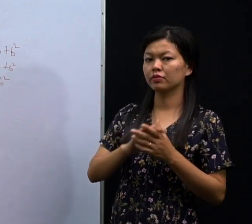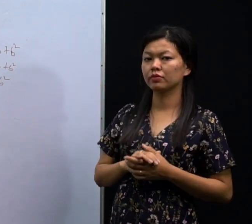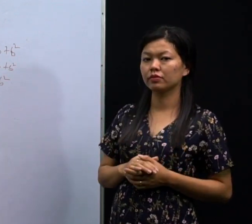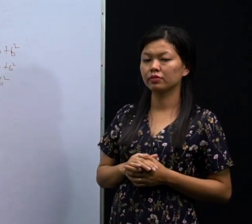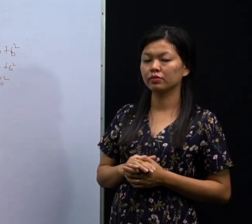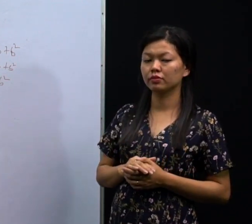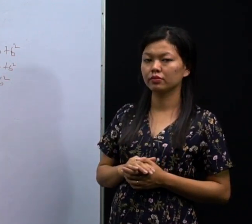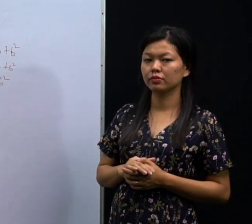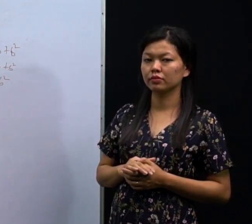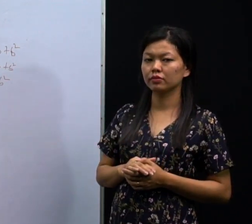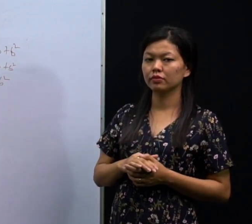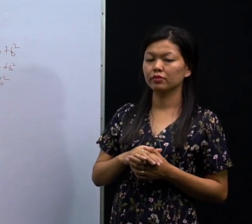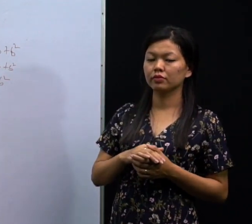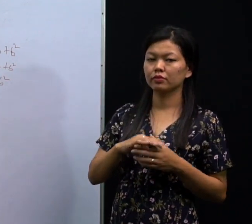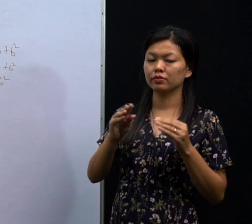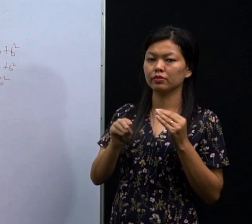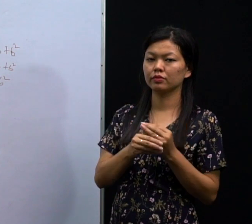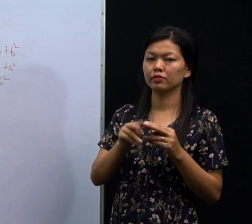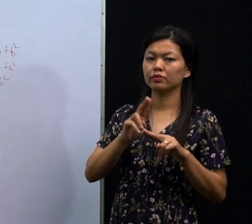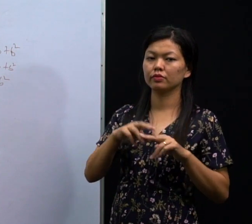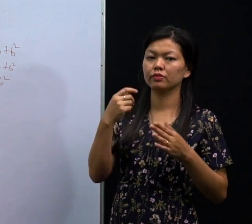Clear? So one more formula.